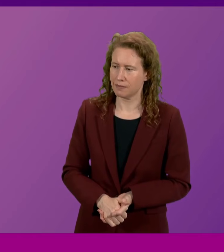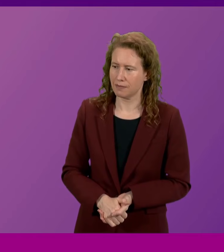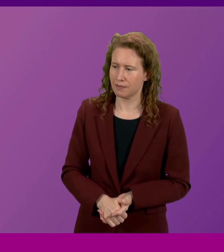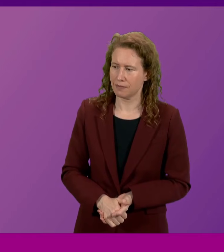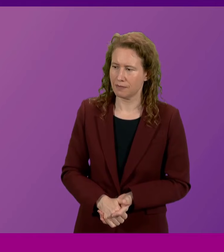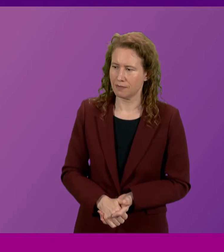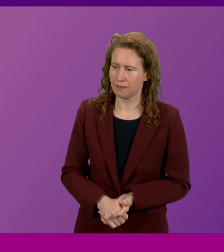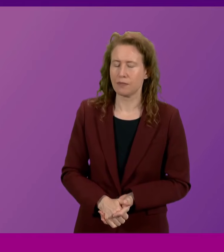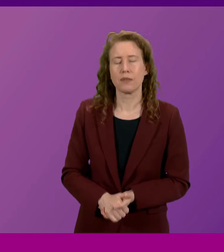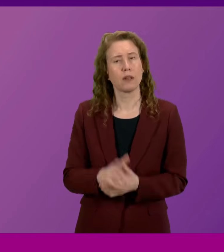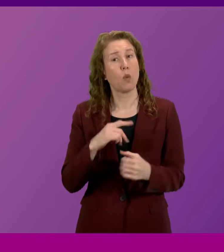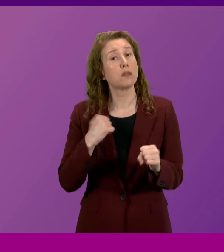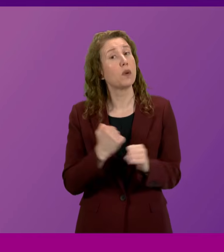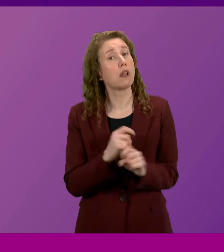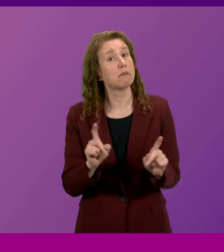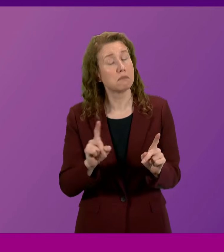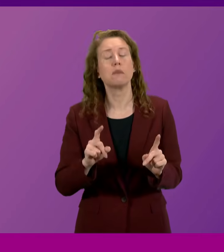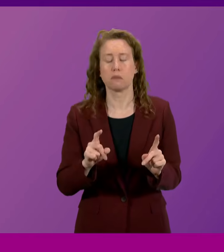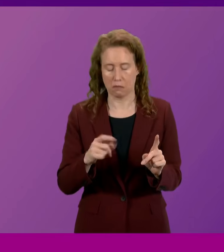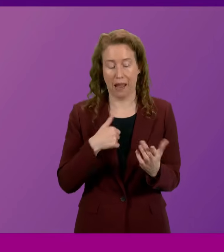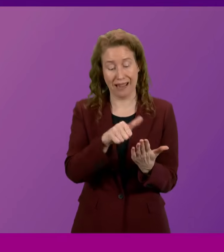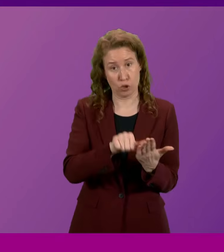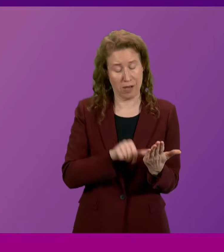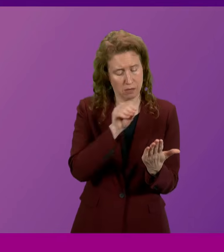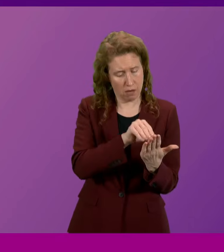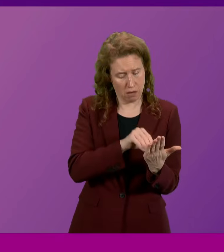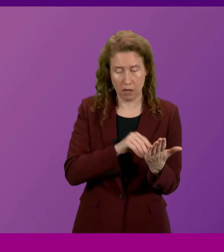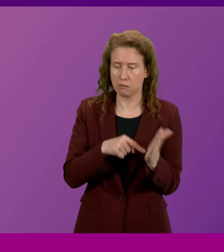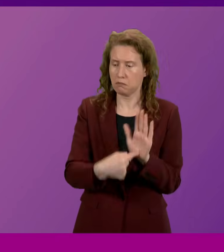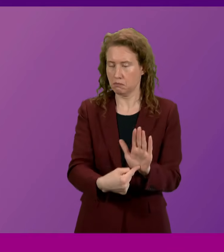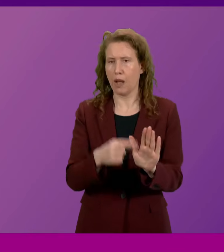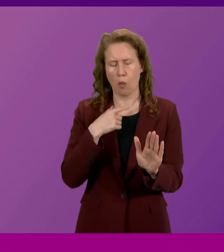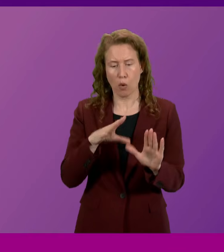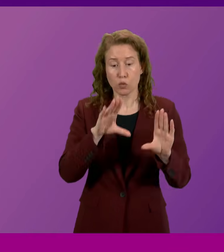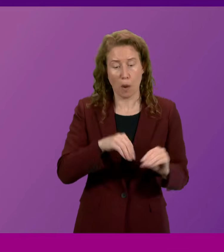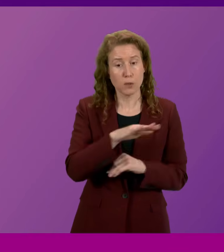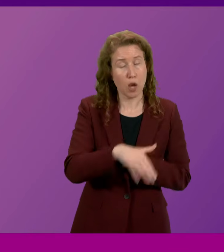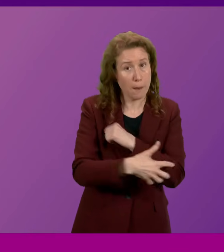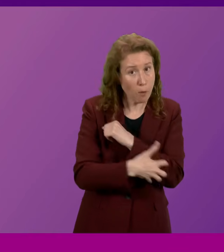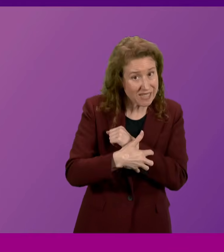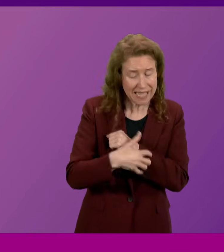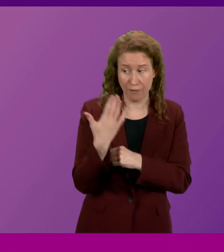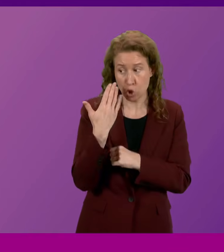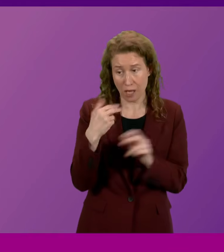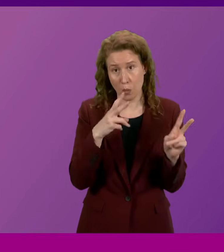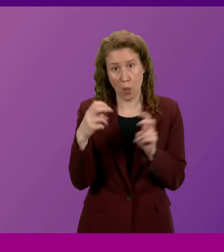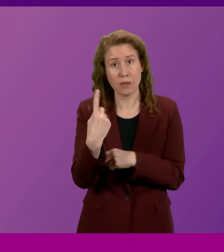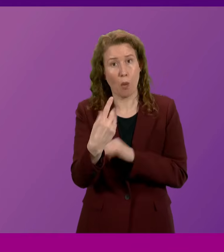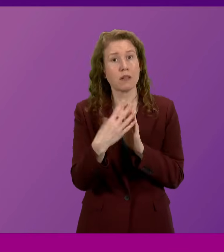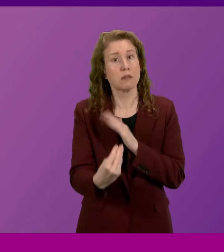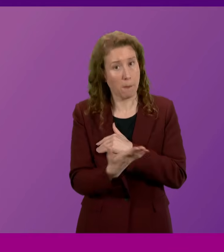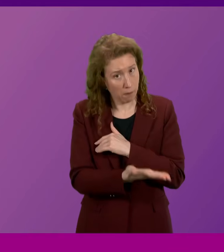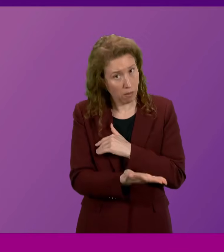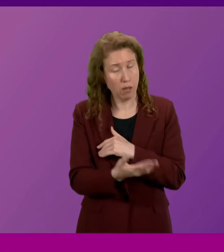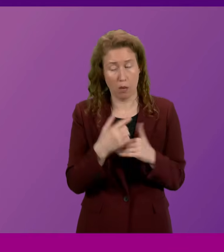Presiding Officer, what the Government has done is take forward our agenda, which is about eradicating child poverty. And I've just cited one of the examples, which